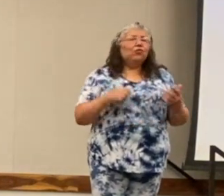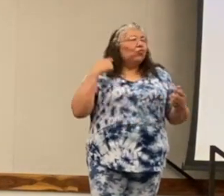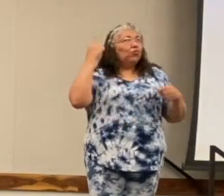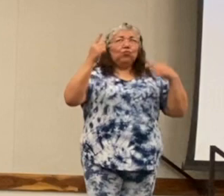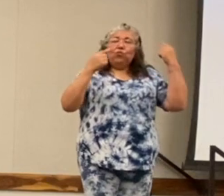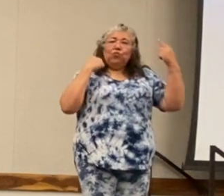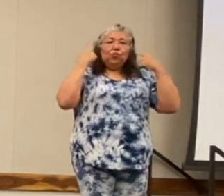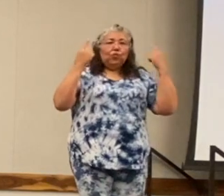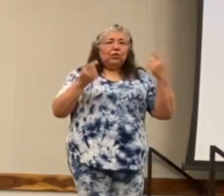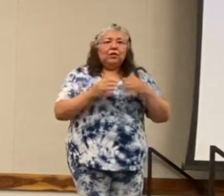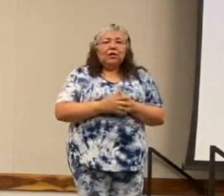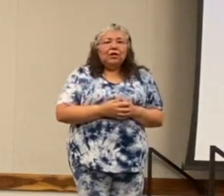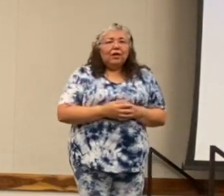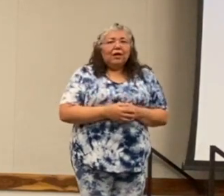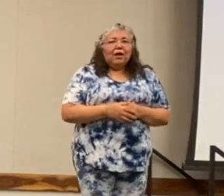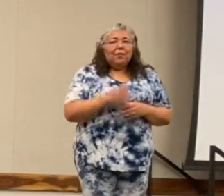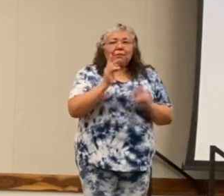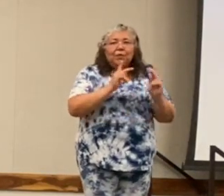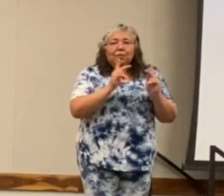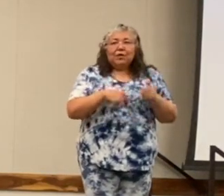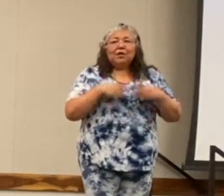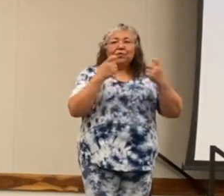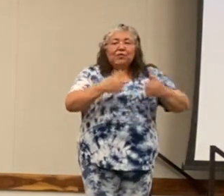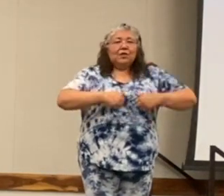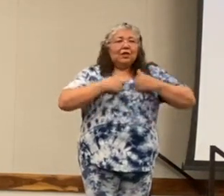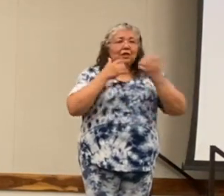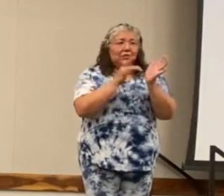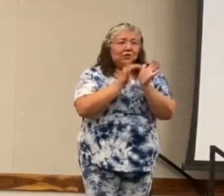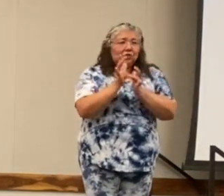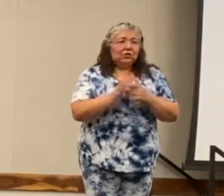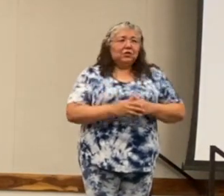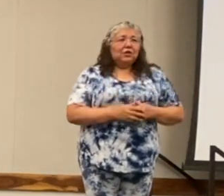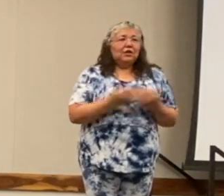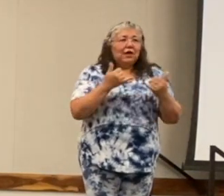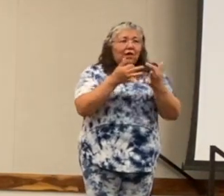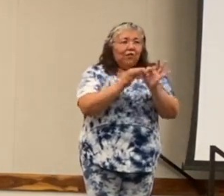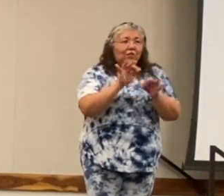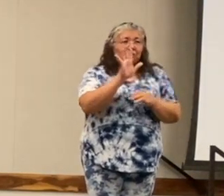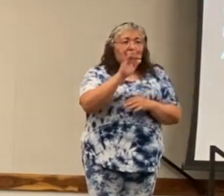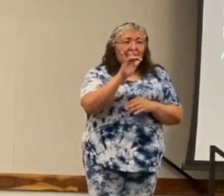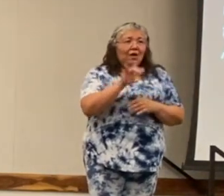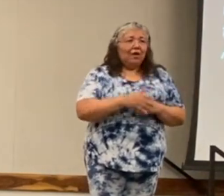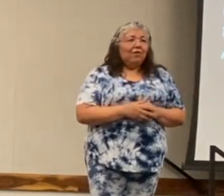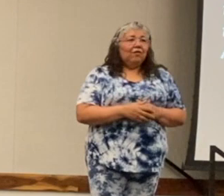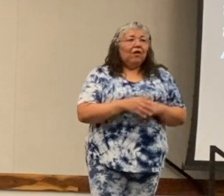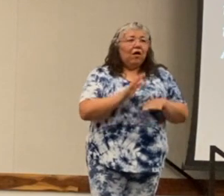going gangbusters. People are giving their life to Jesus, right? Let's look at verse 25. I'm going to put it here on